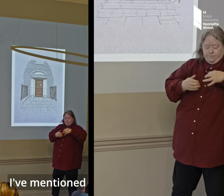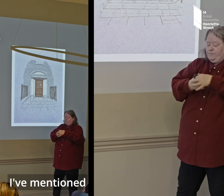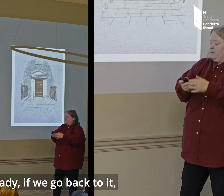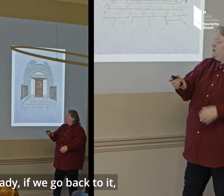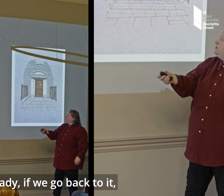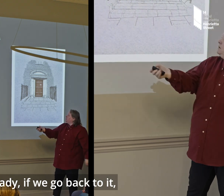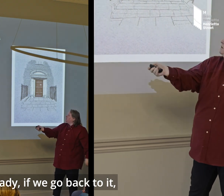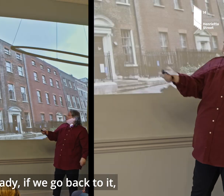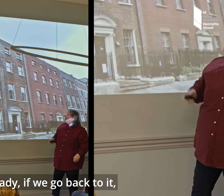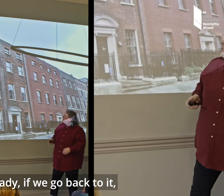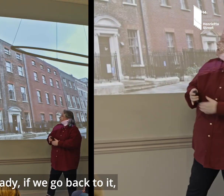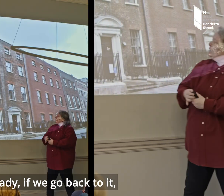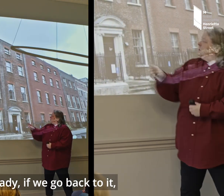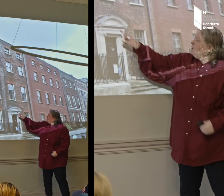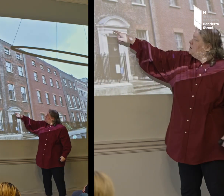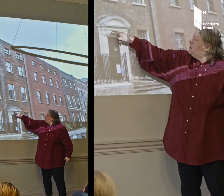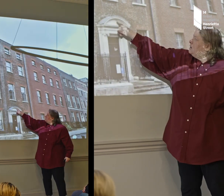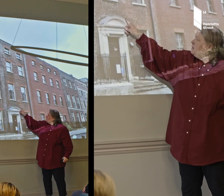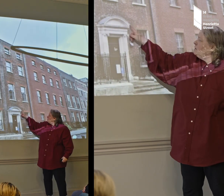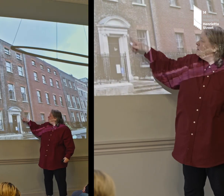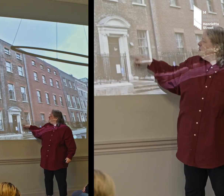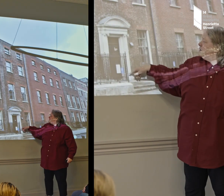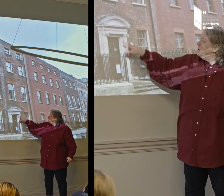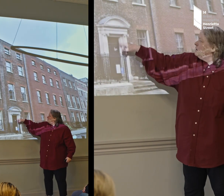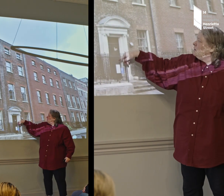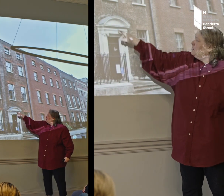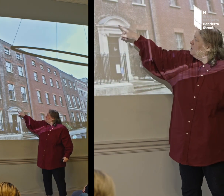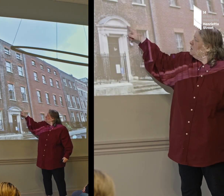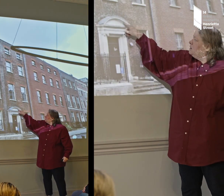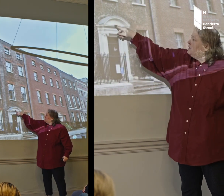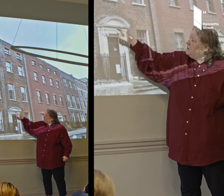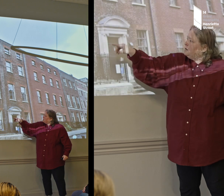I've mentioned already, if we go back to it,